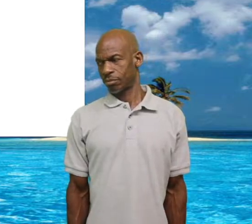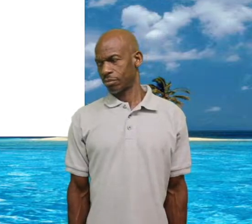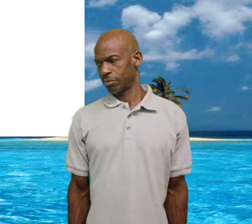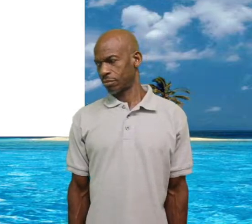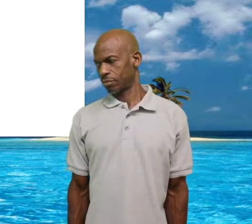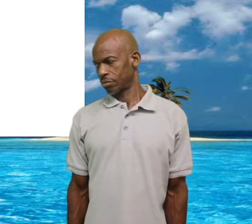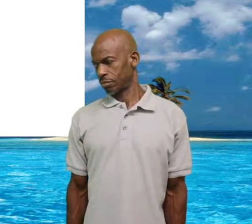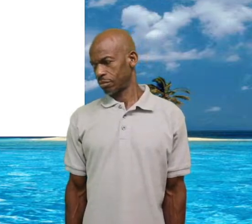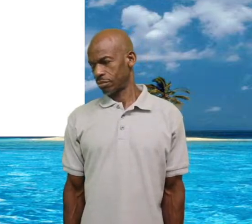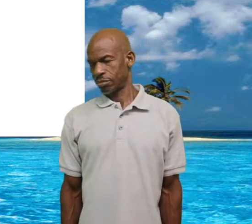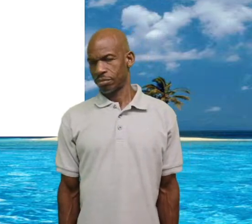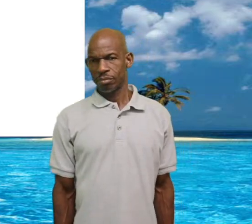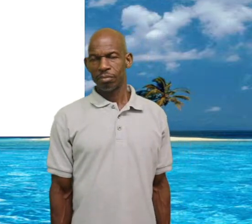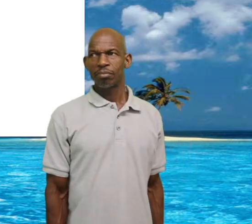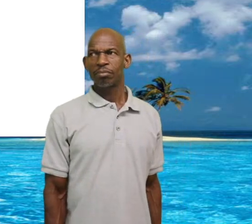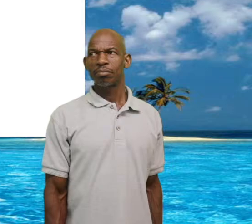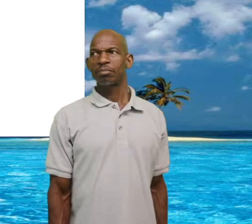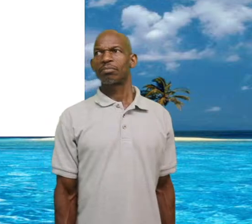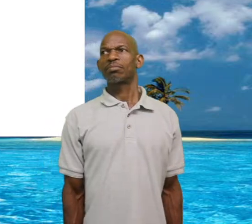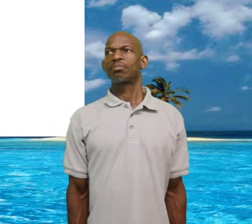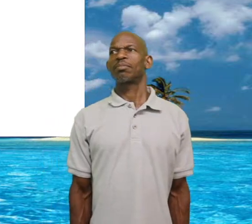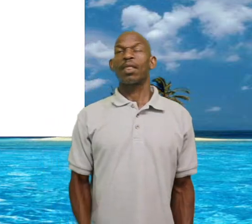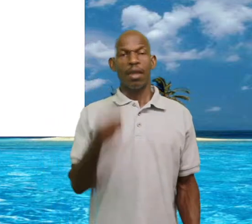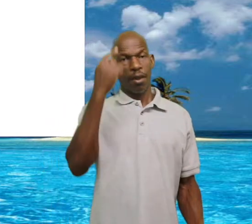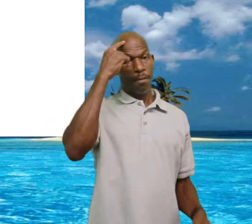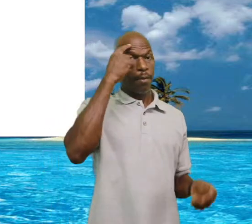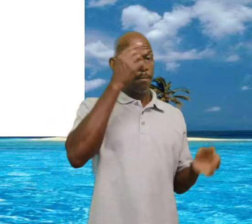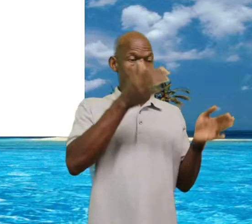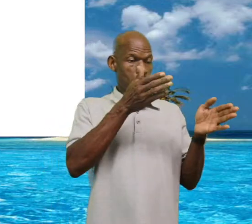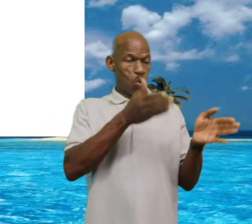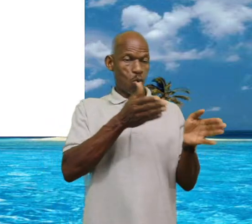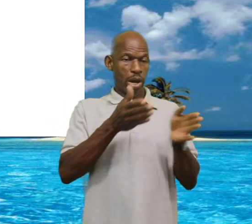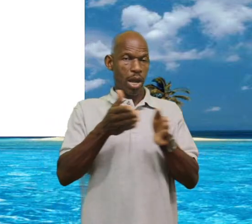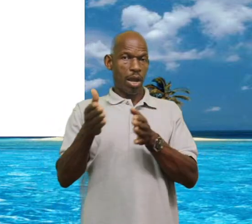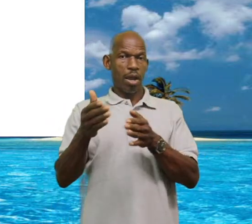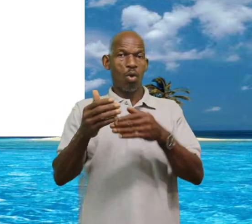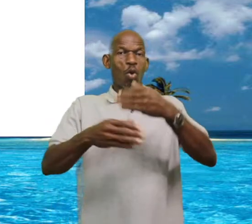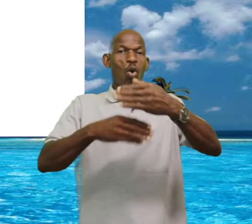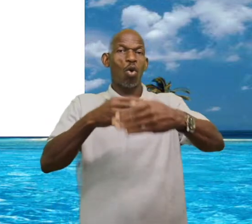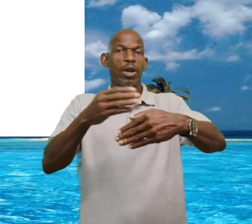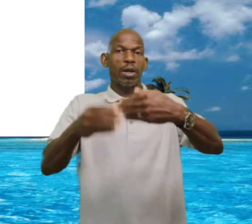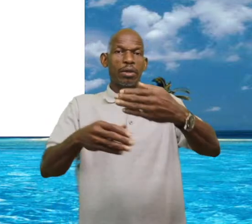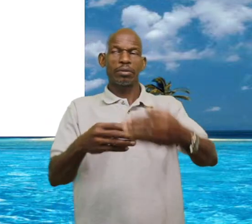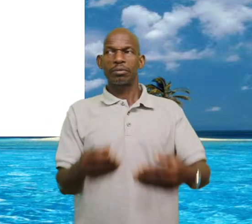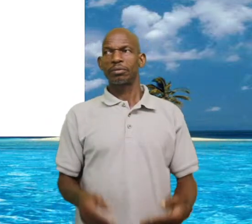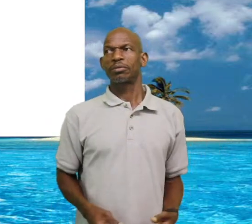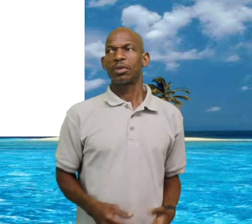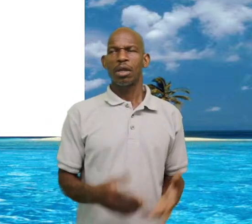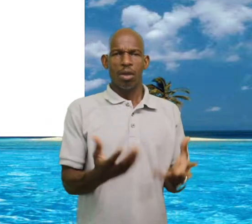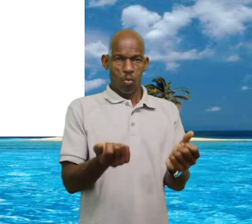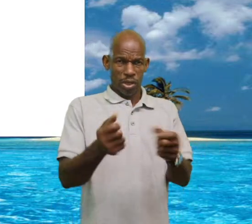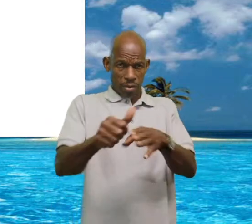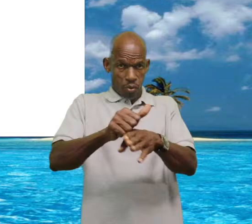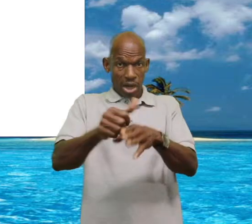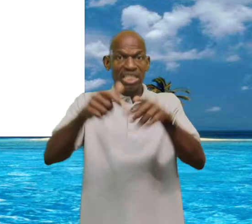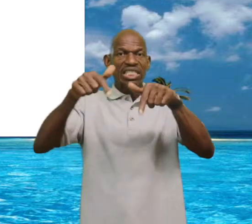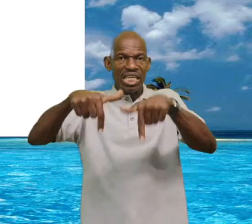Remember the order of the words. We want to put an adjective. I'm just drawing the initial adjective